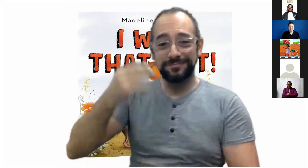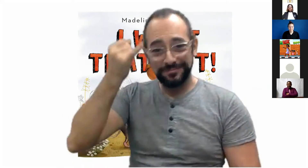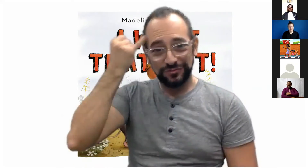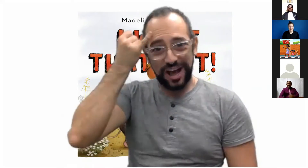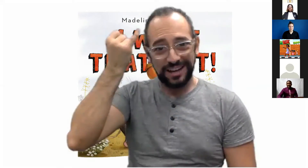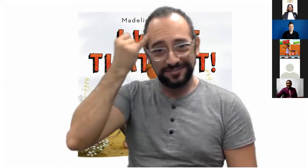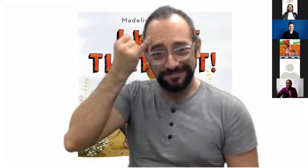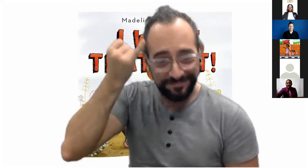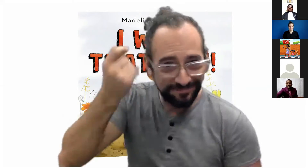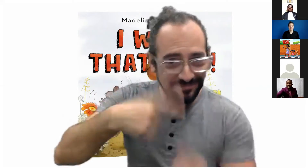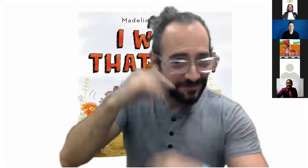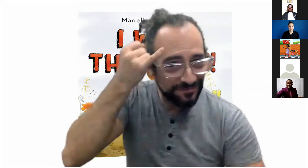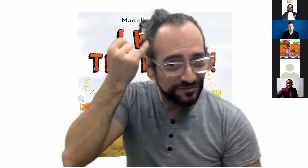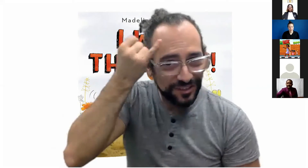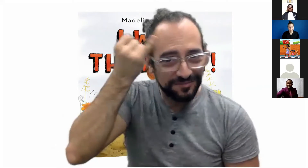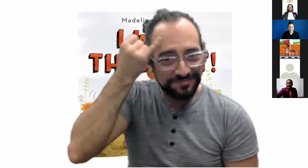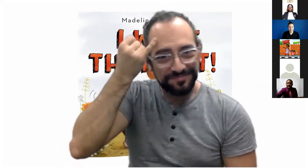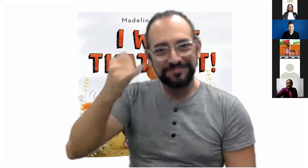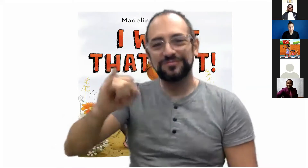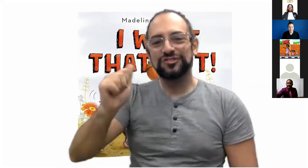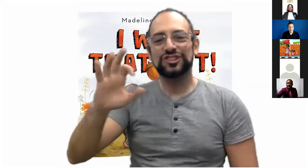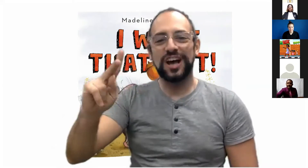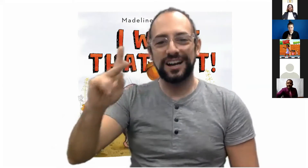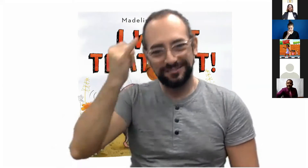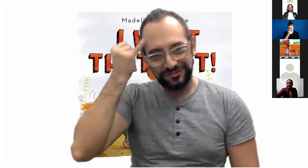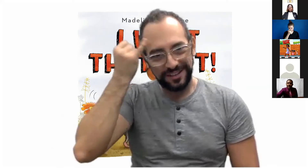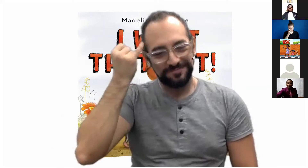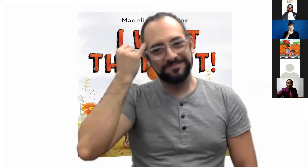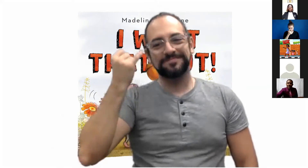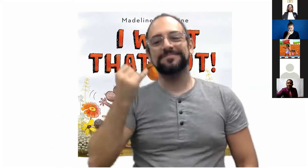So first I'll just introduce myself. My name is Jack. This is my name sign.